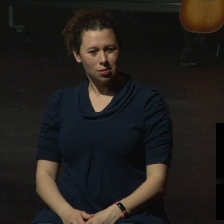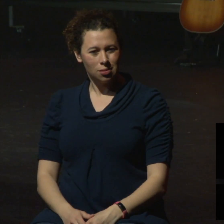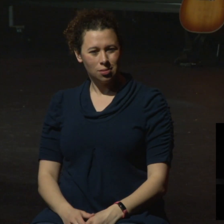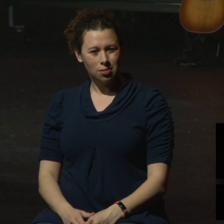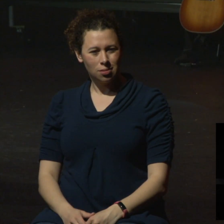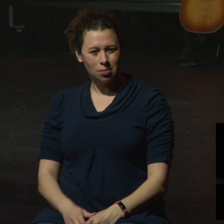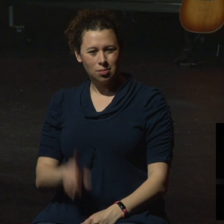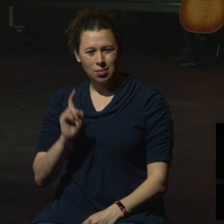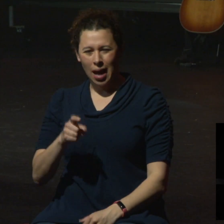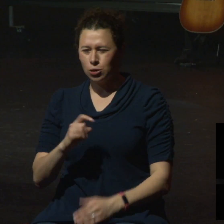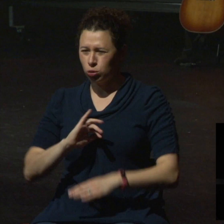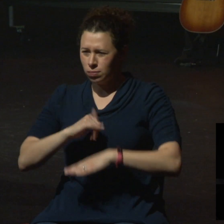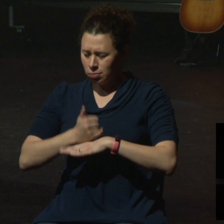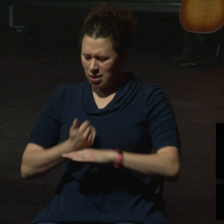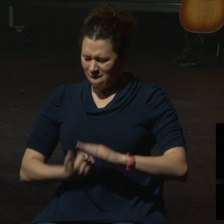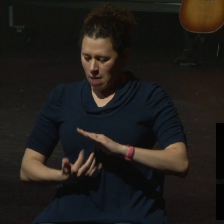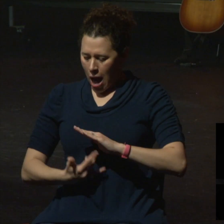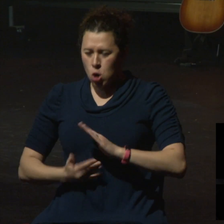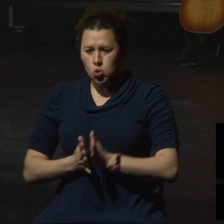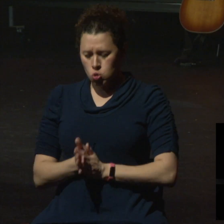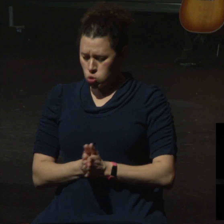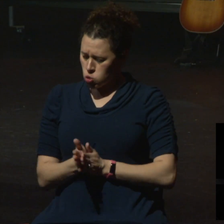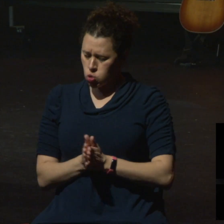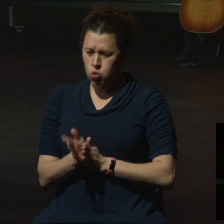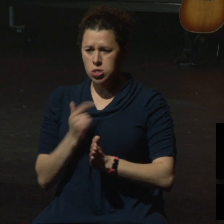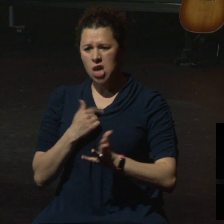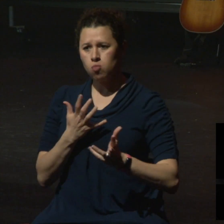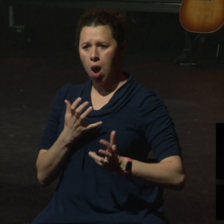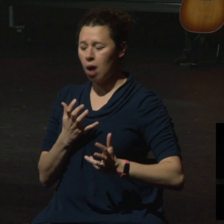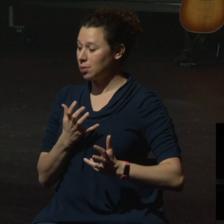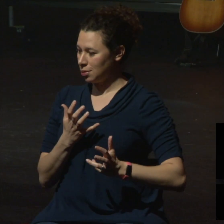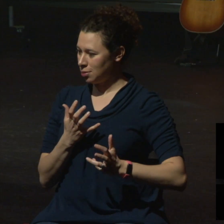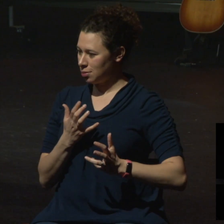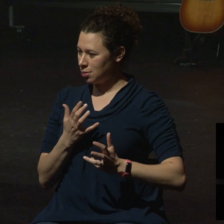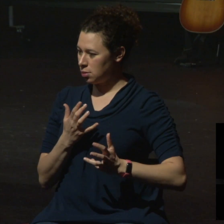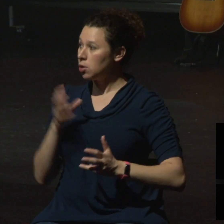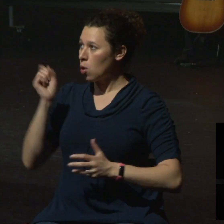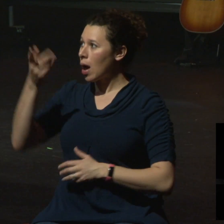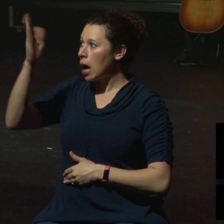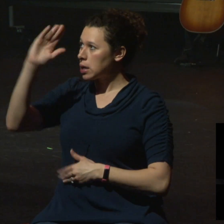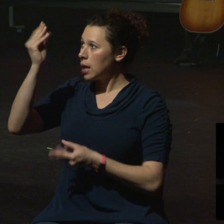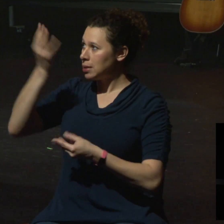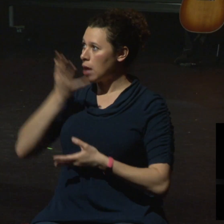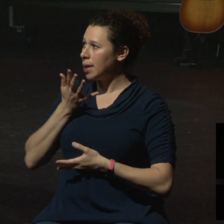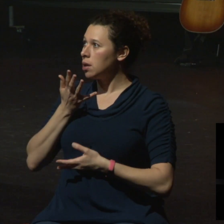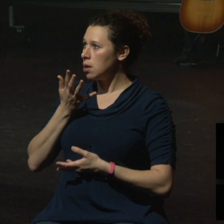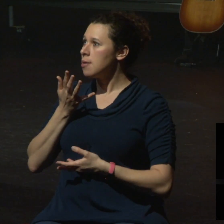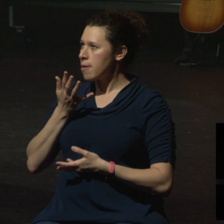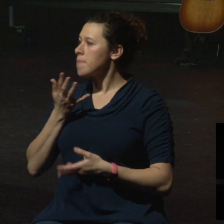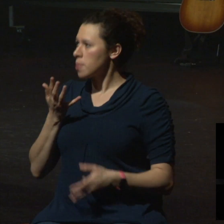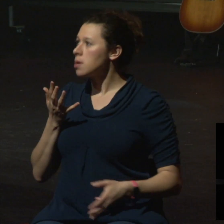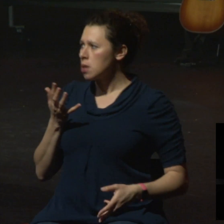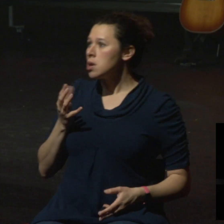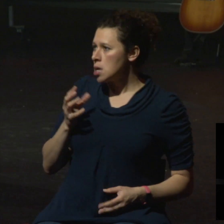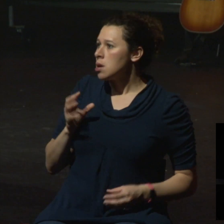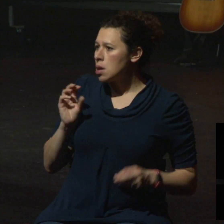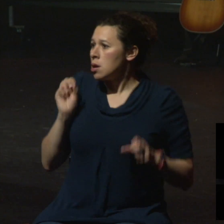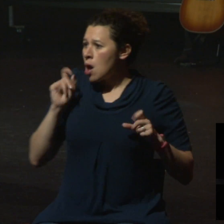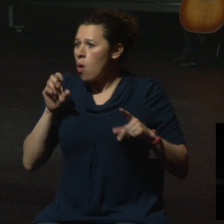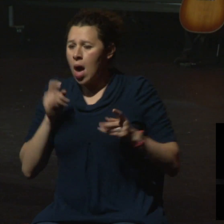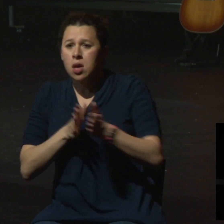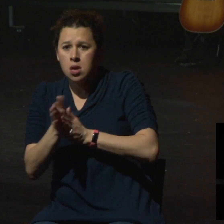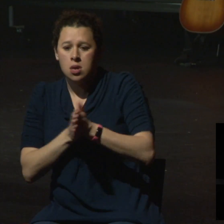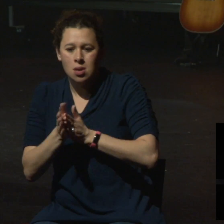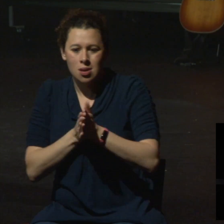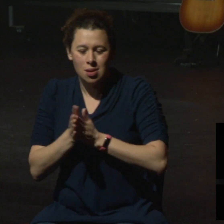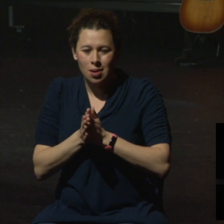will. Had to get that desire in his heart to go do what God was telling him to do. Because guess what? Actions are no good